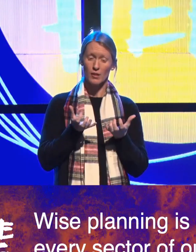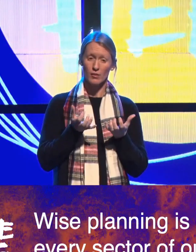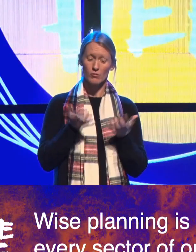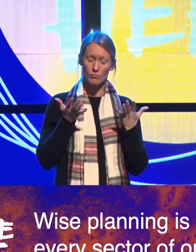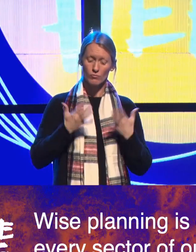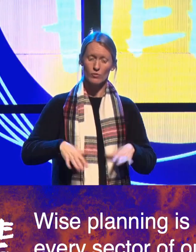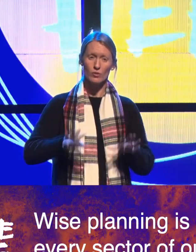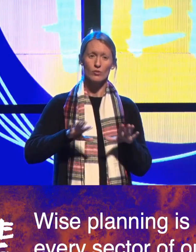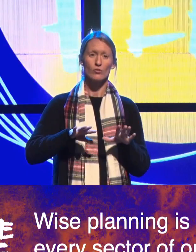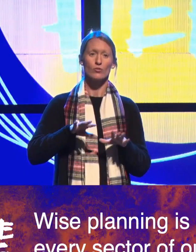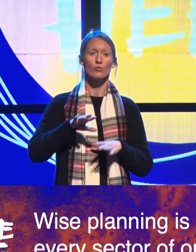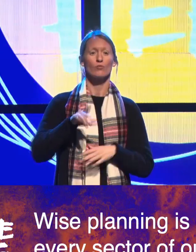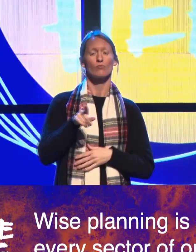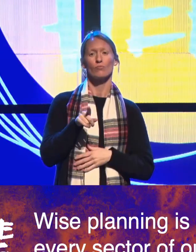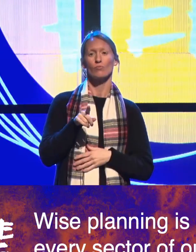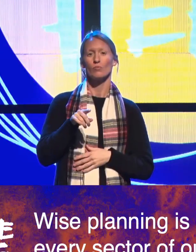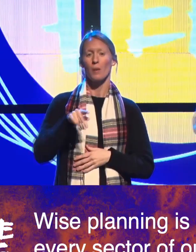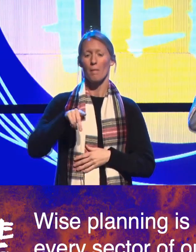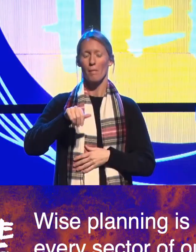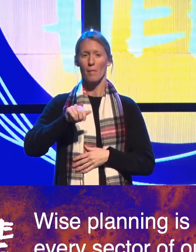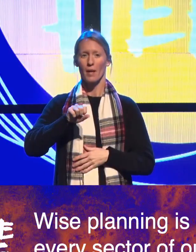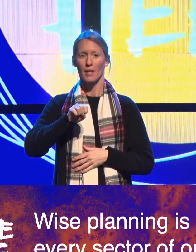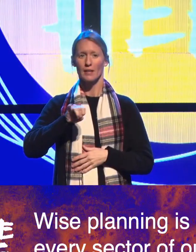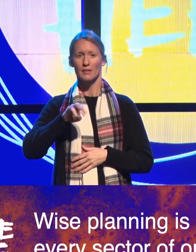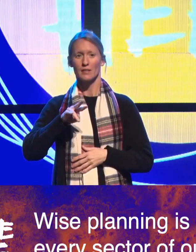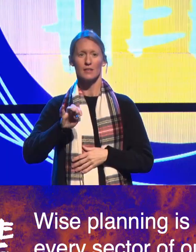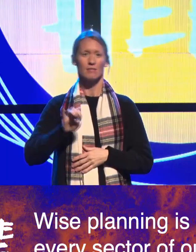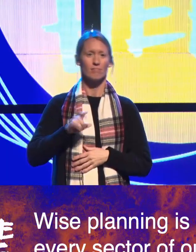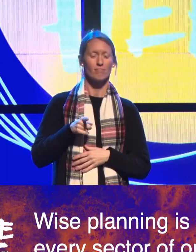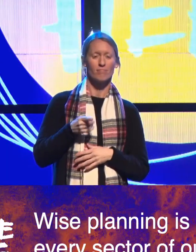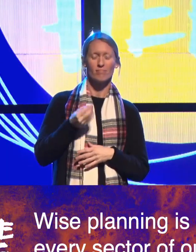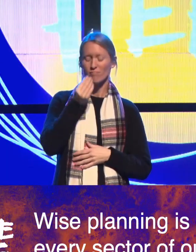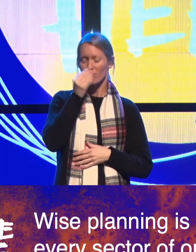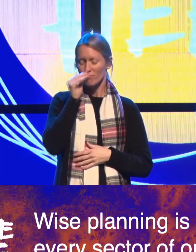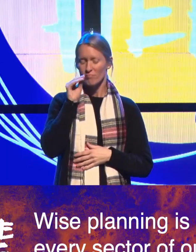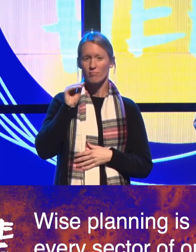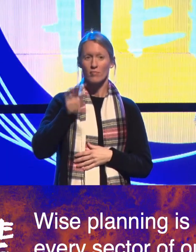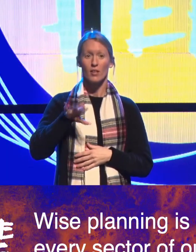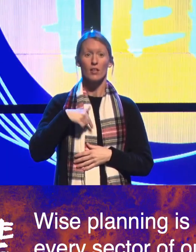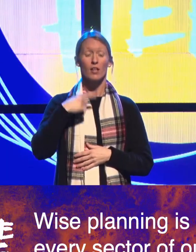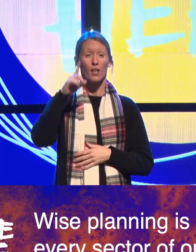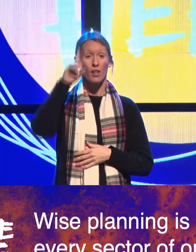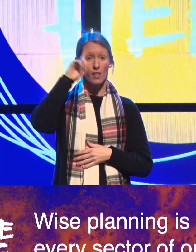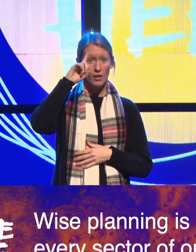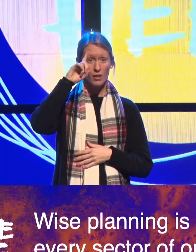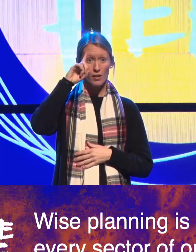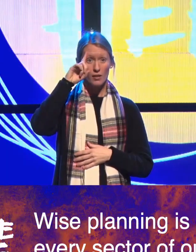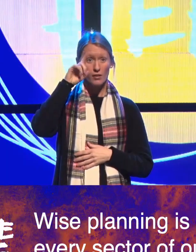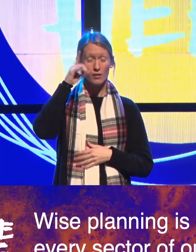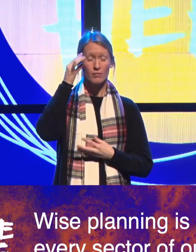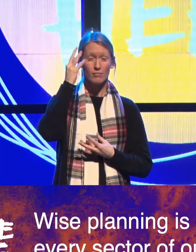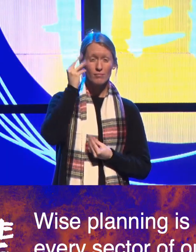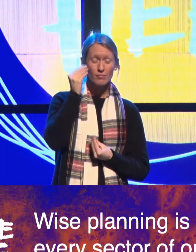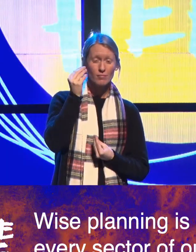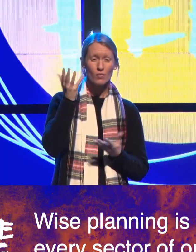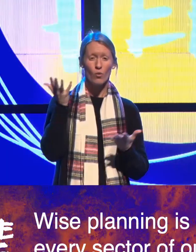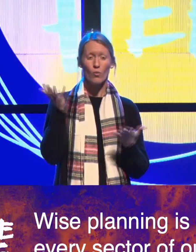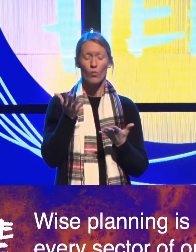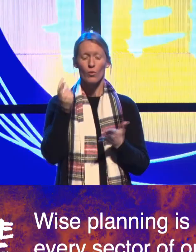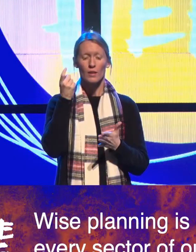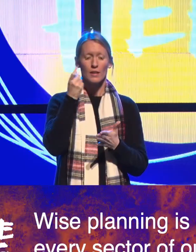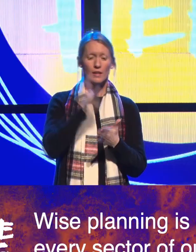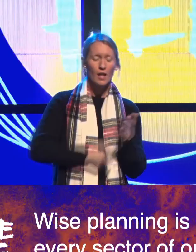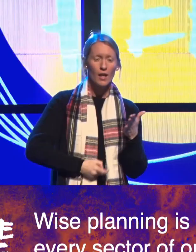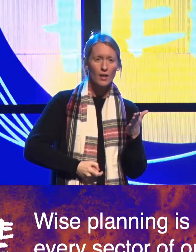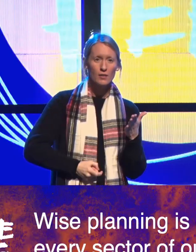too passive. And Jesus is like, listen, before you set out to do something, you got to think through, what is it going to cost?